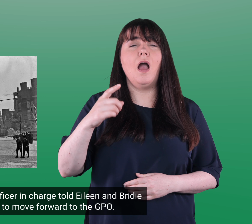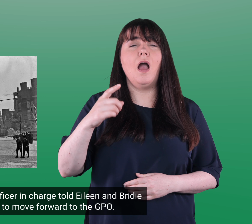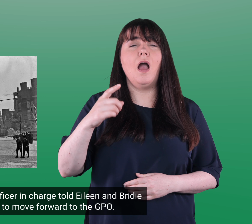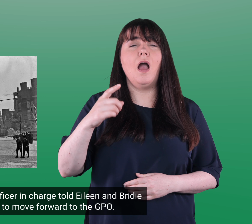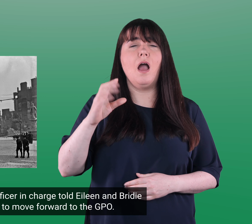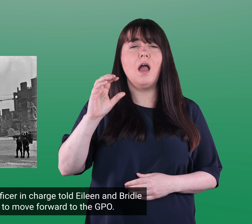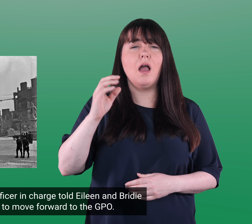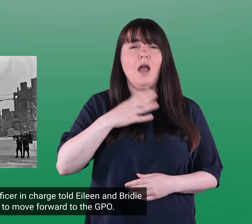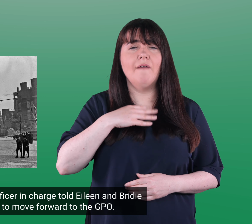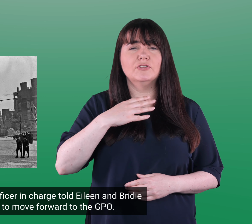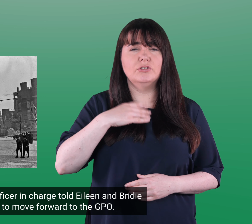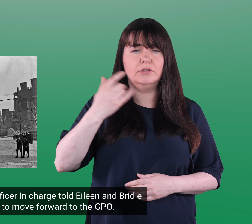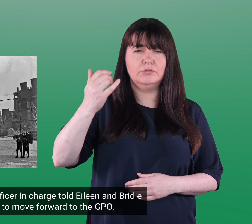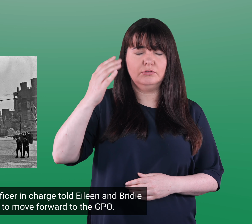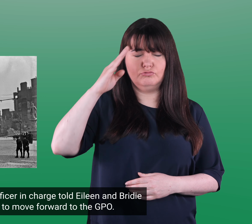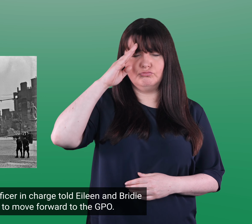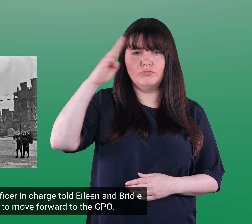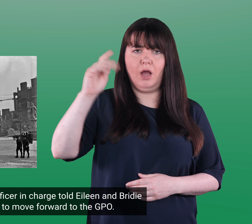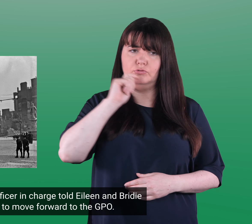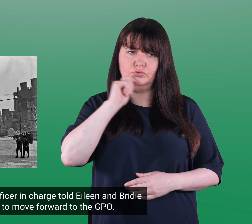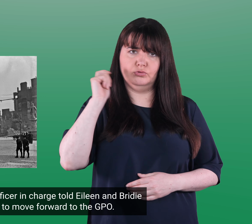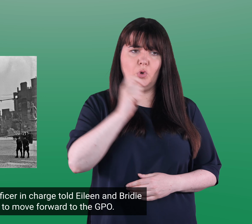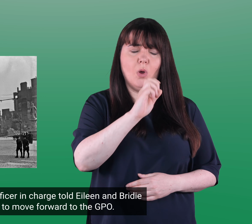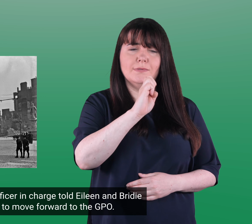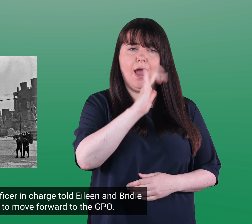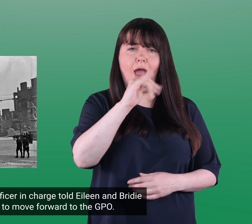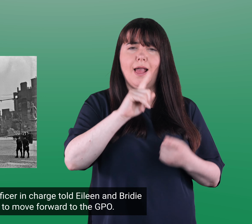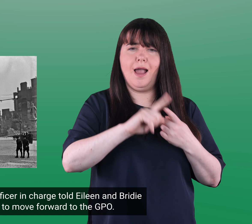The officer in charge told Eileen and Bridie to move